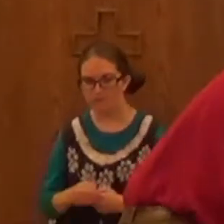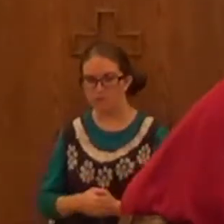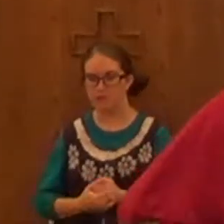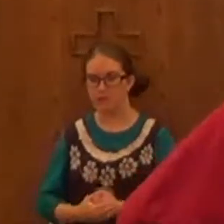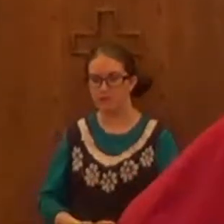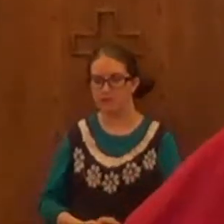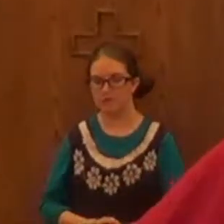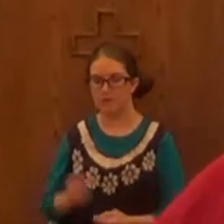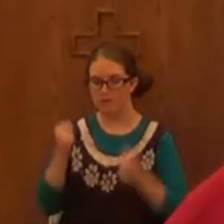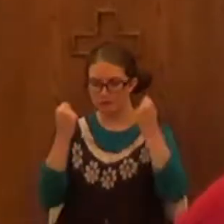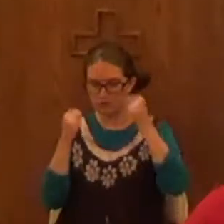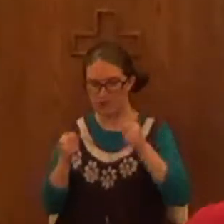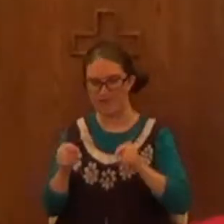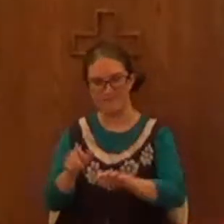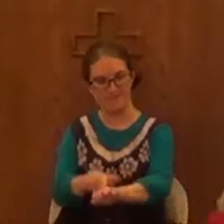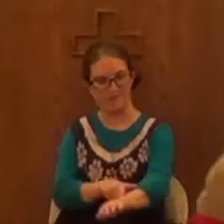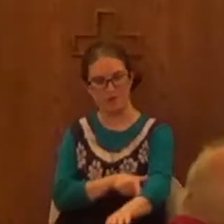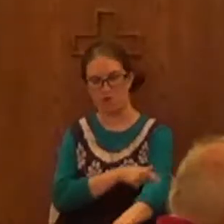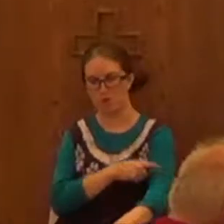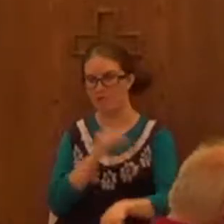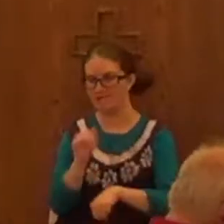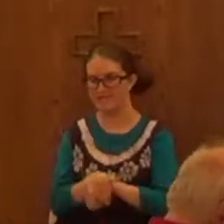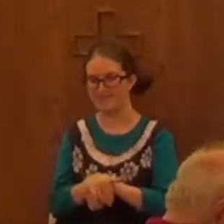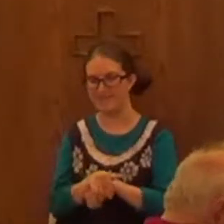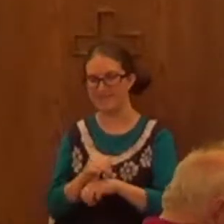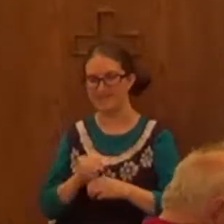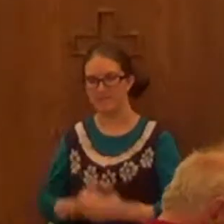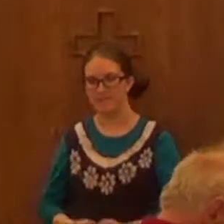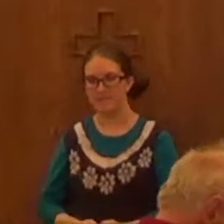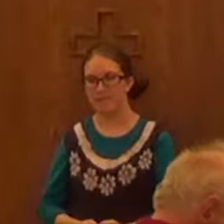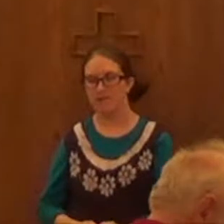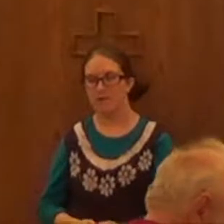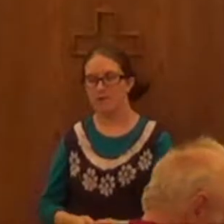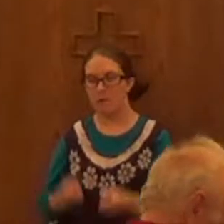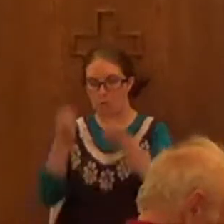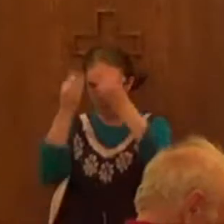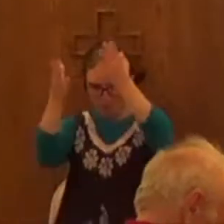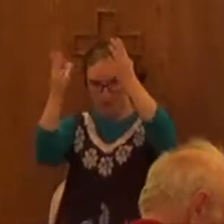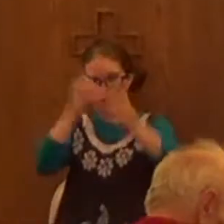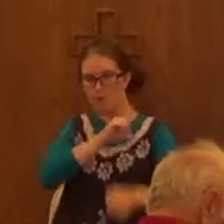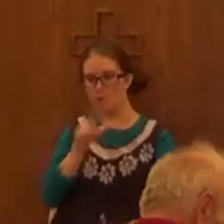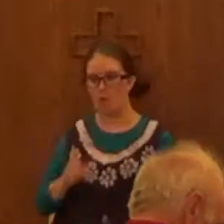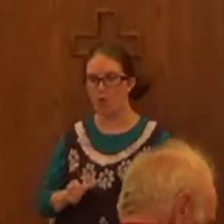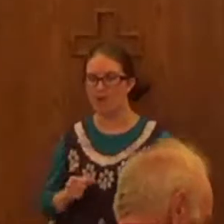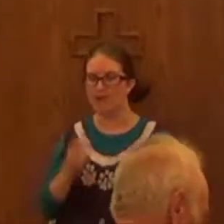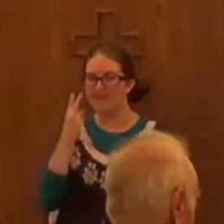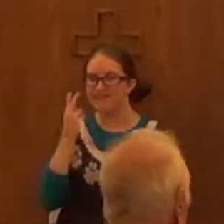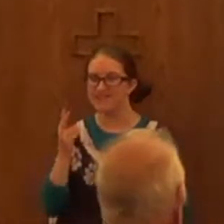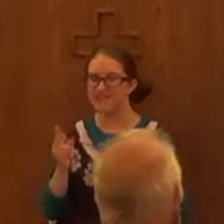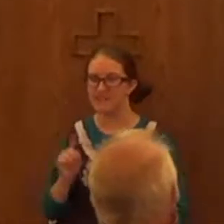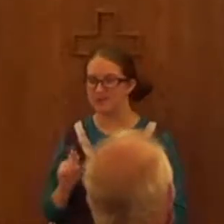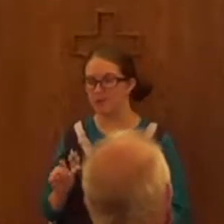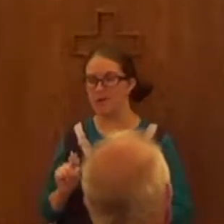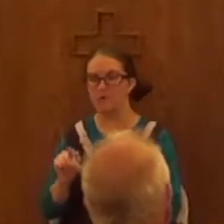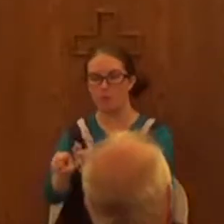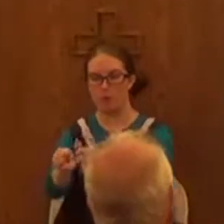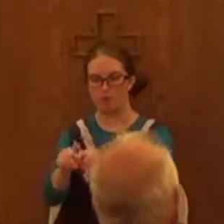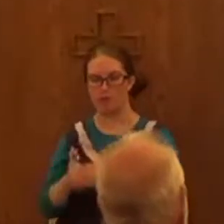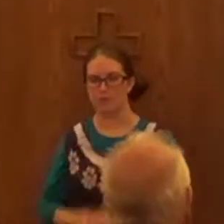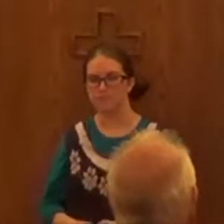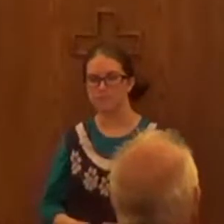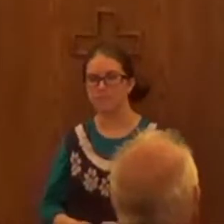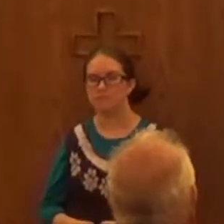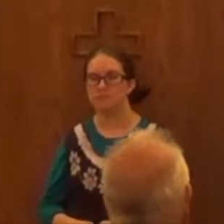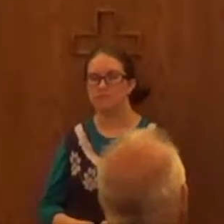Amen. Gonna try and not be too long tonight. Just gonna follow the Lord and see where He takes us. All right. Amen.